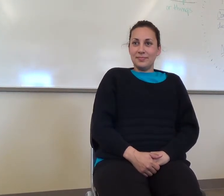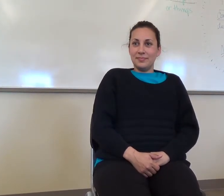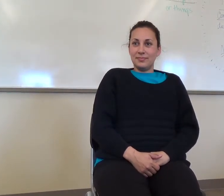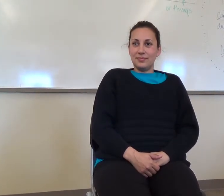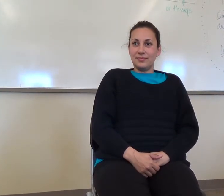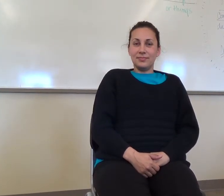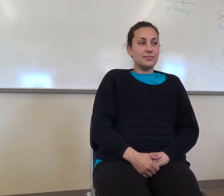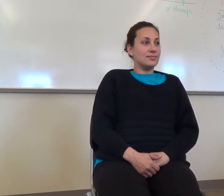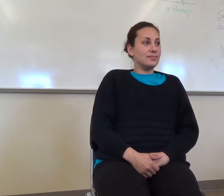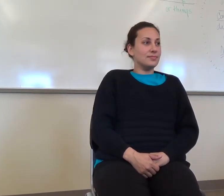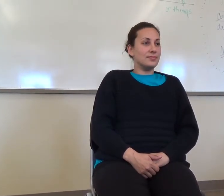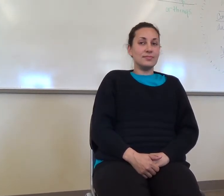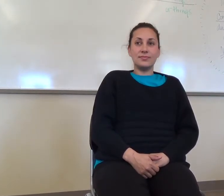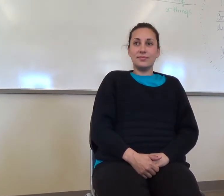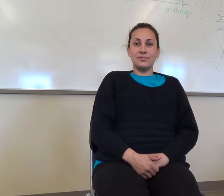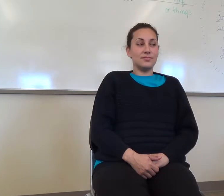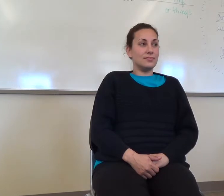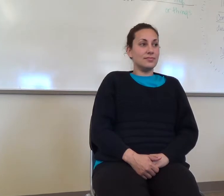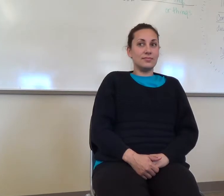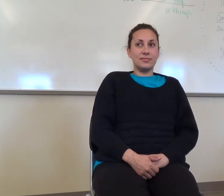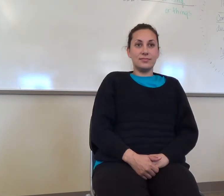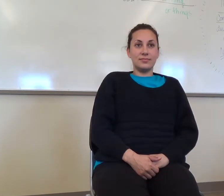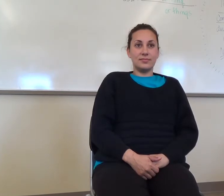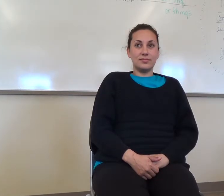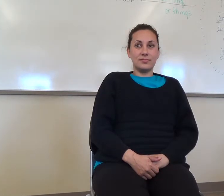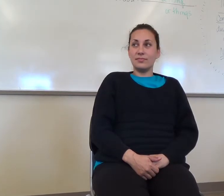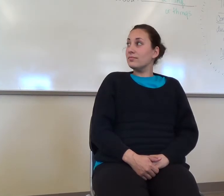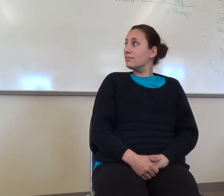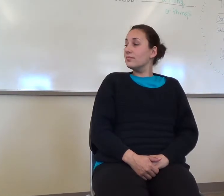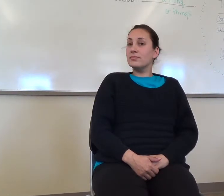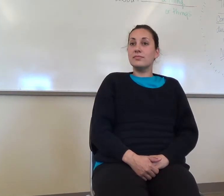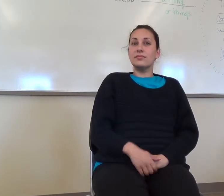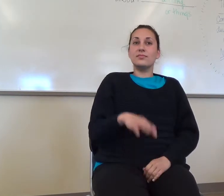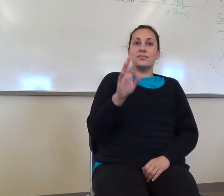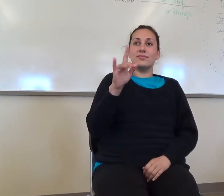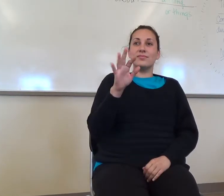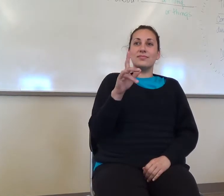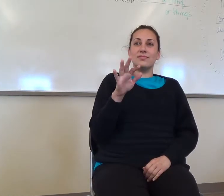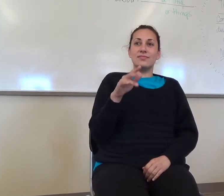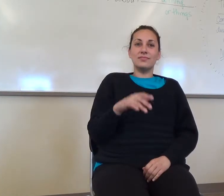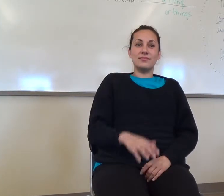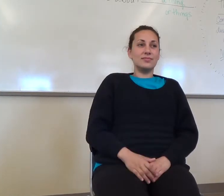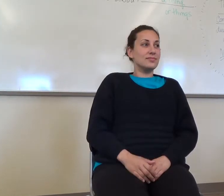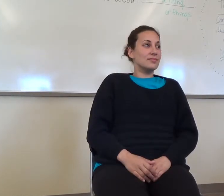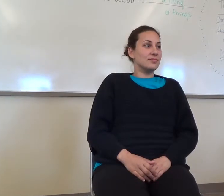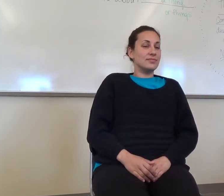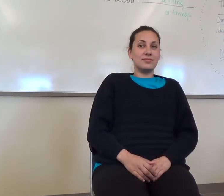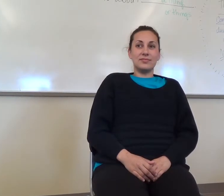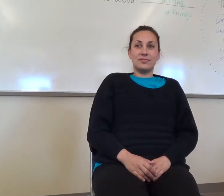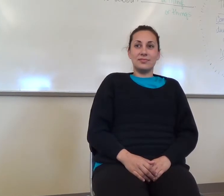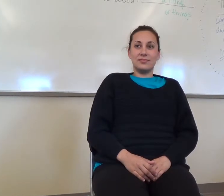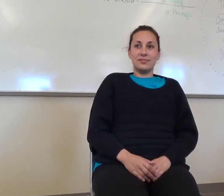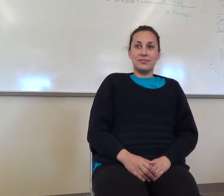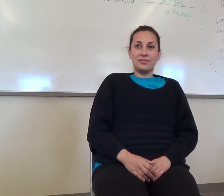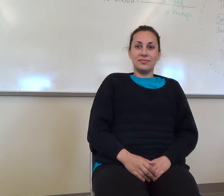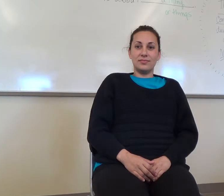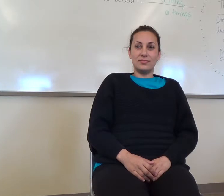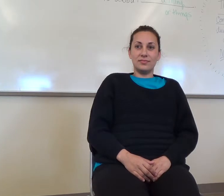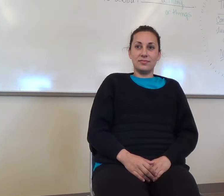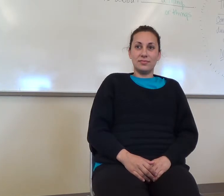in there. That's not it. Yeah, this, like I said, for some people, this is easier because you get to write down your own.